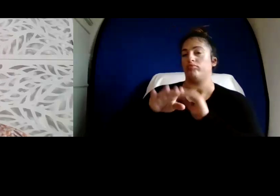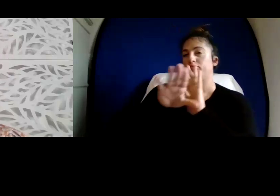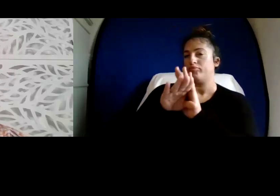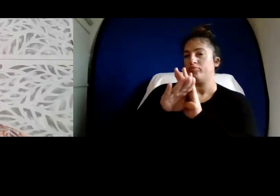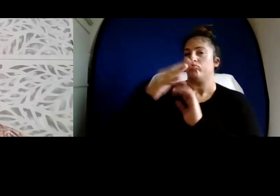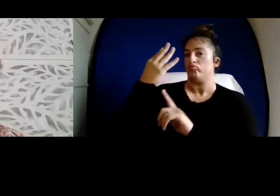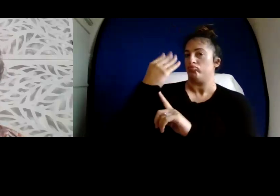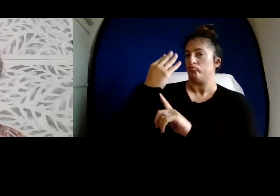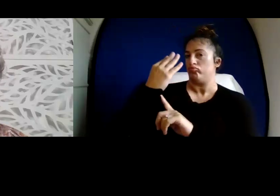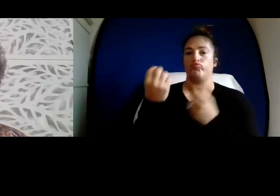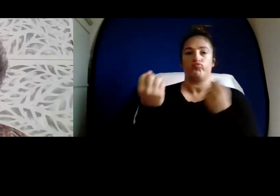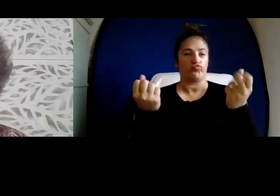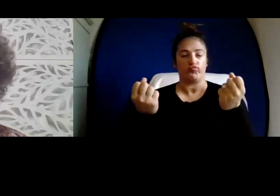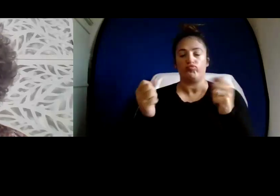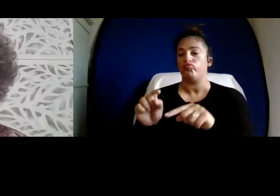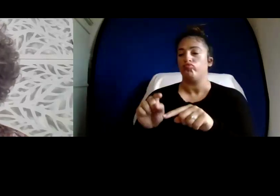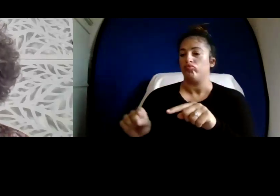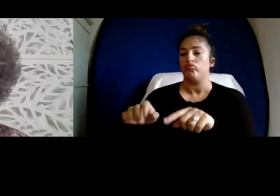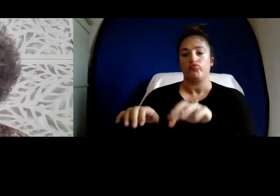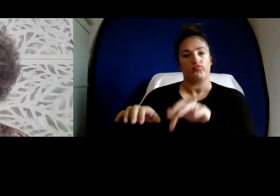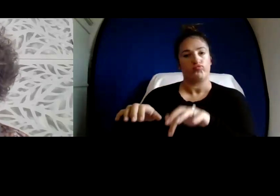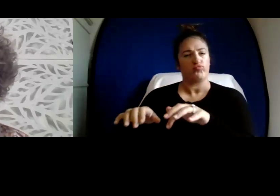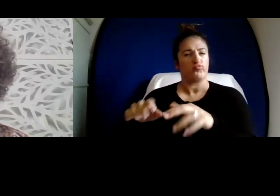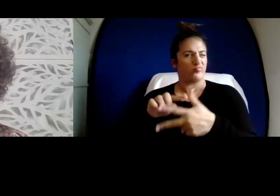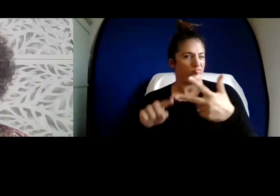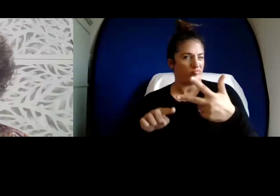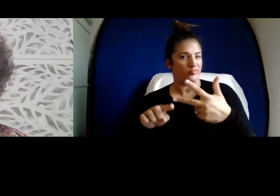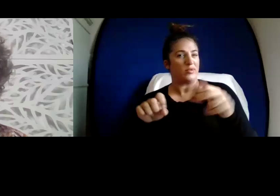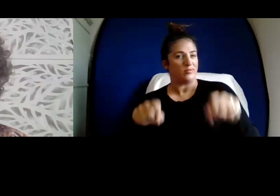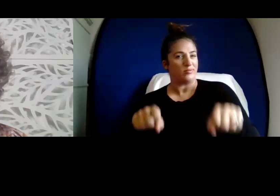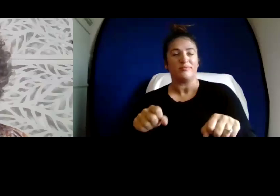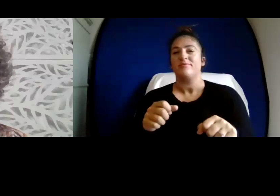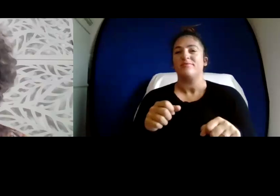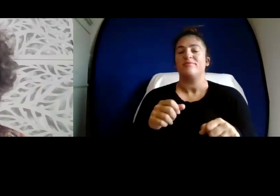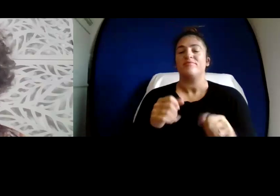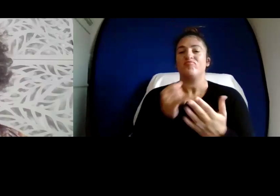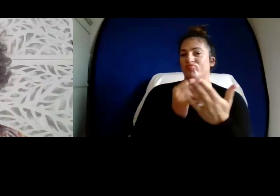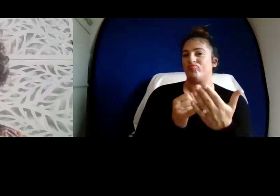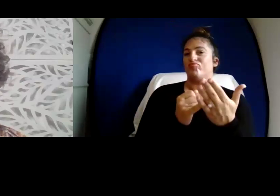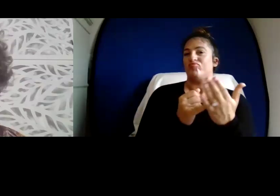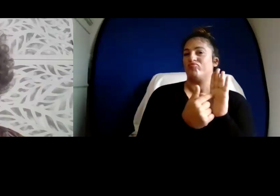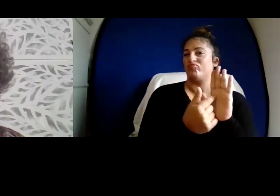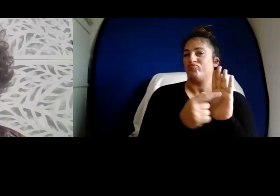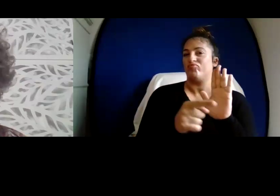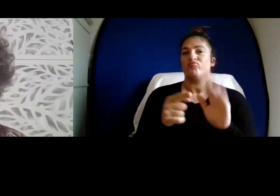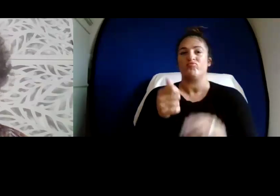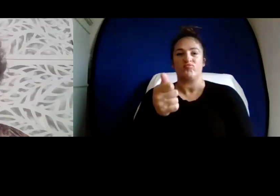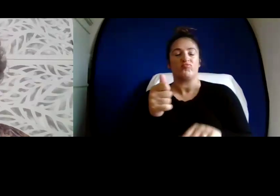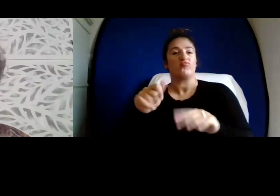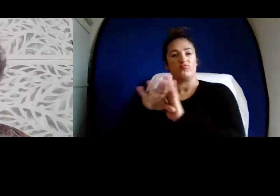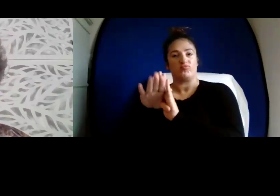in progress, so always feel free to share your project on your camera. We'd love to see it. Today, I would like to introduce